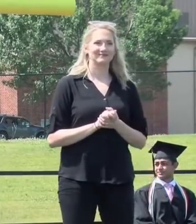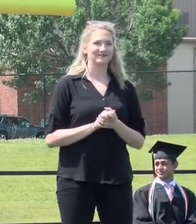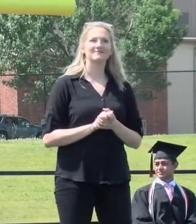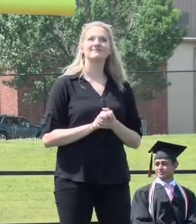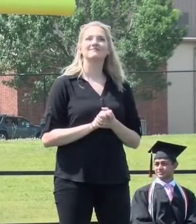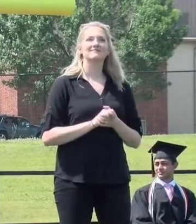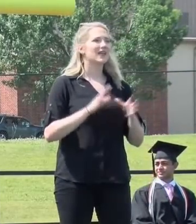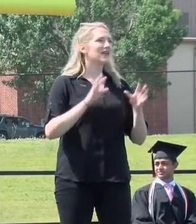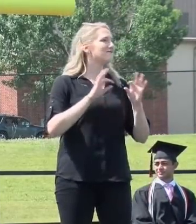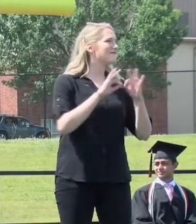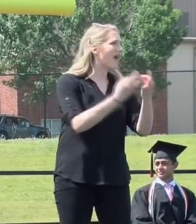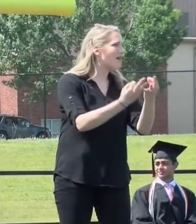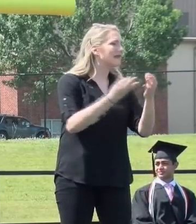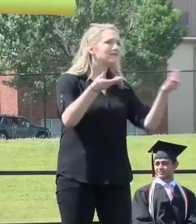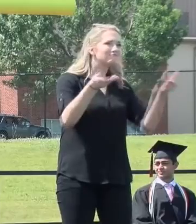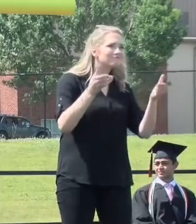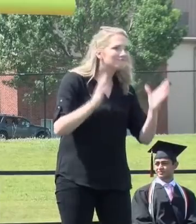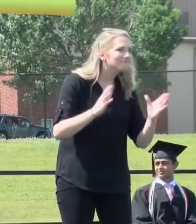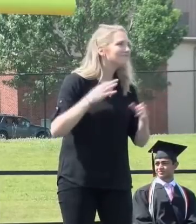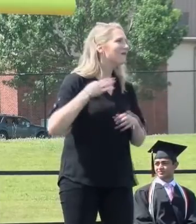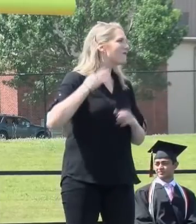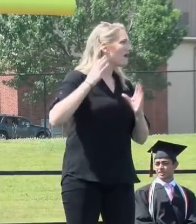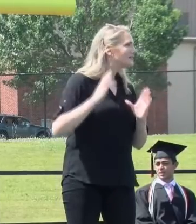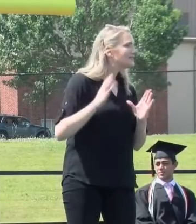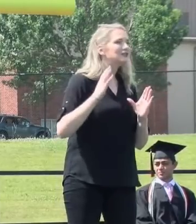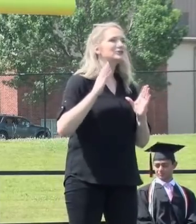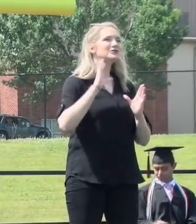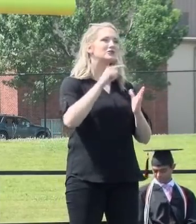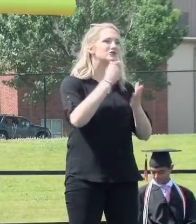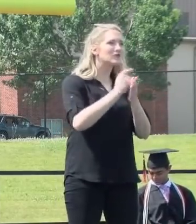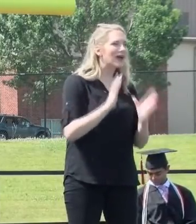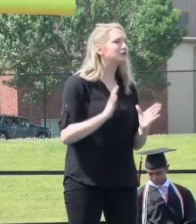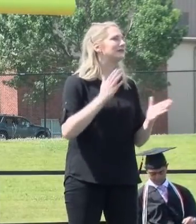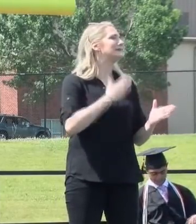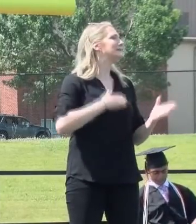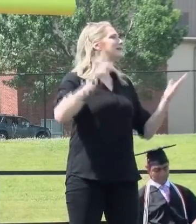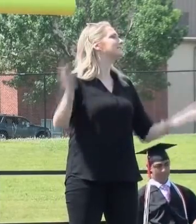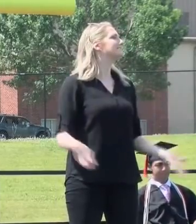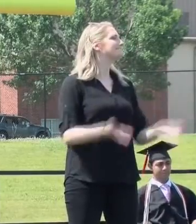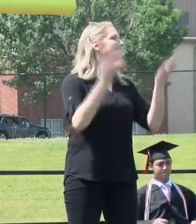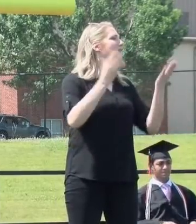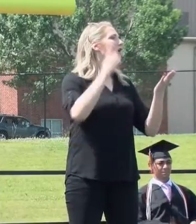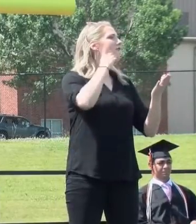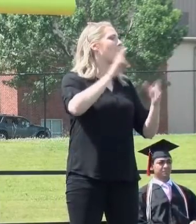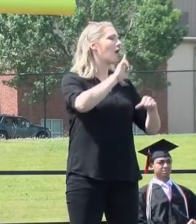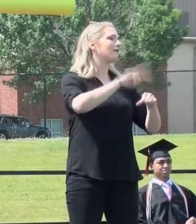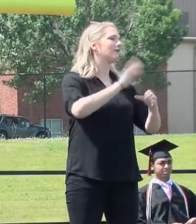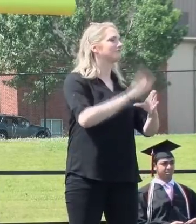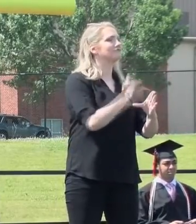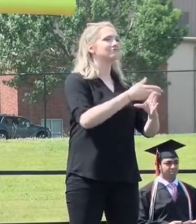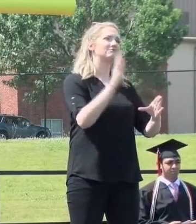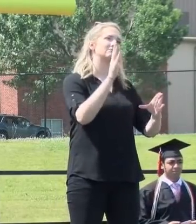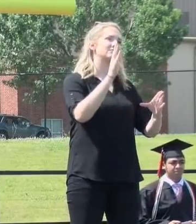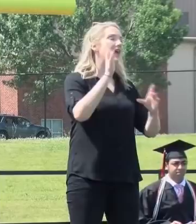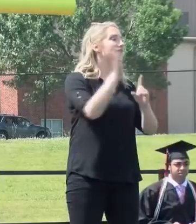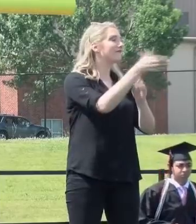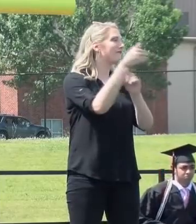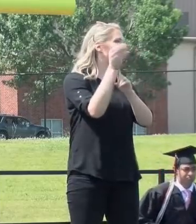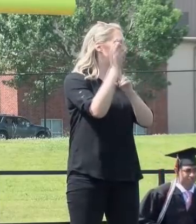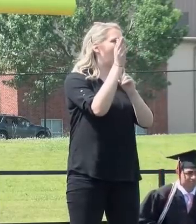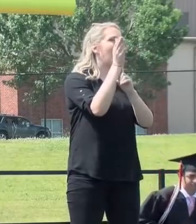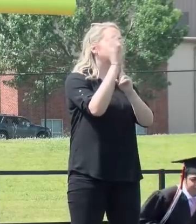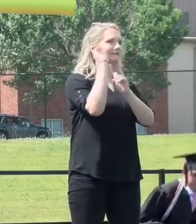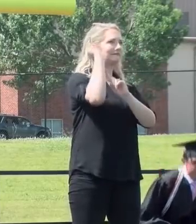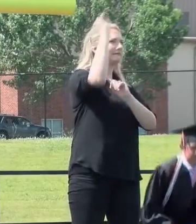Guests, volunteers, and graduates, please rise for our national anthem. The flag is to